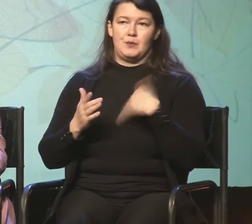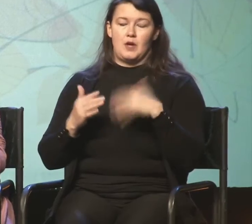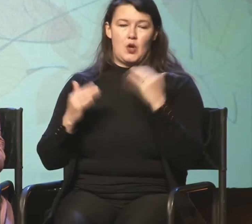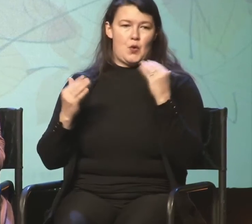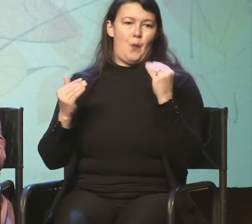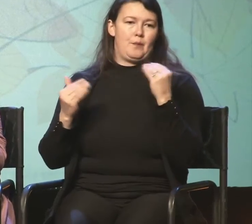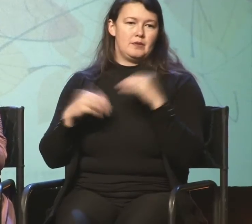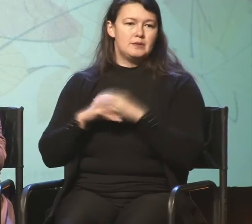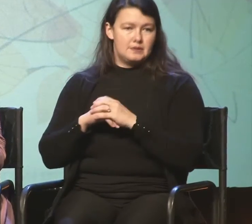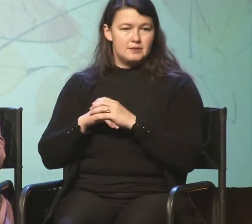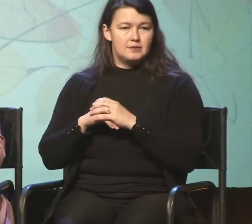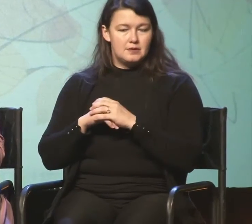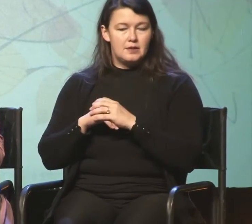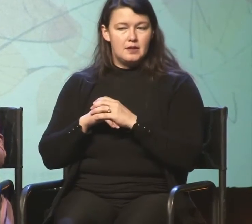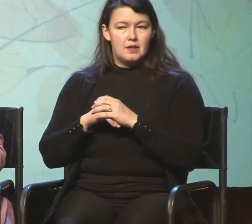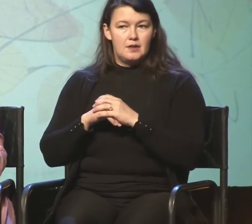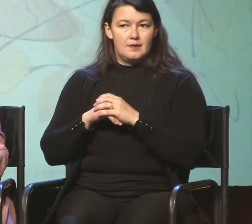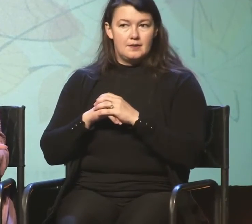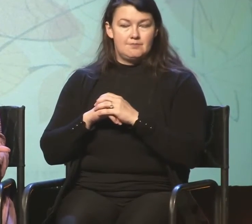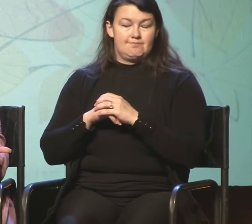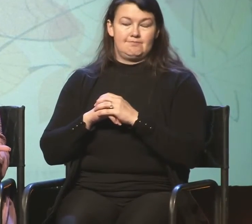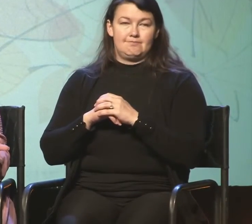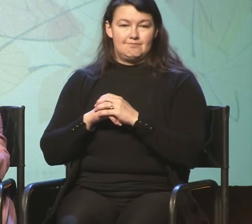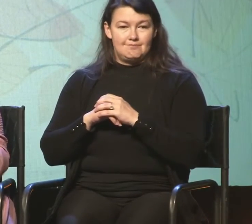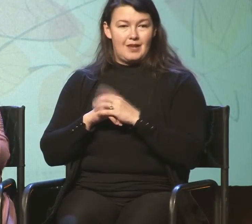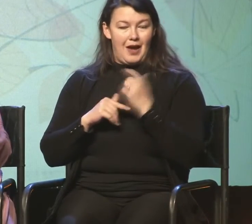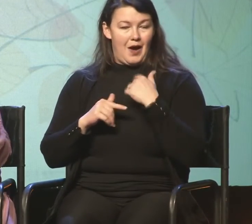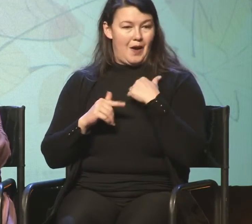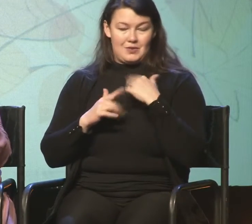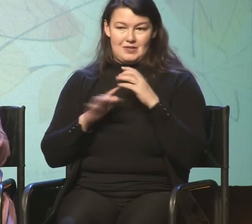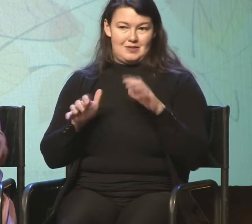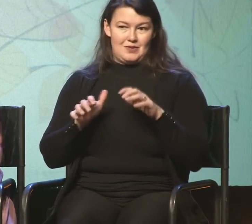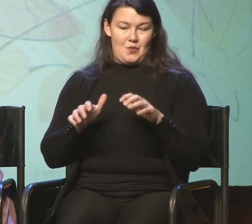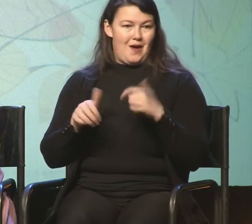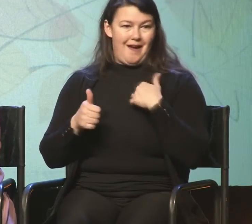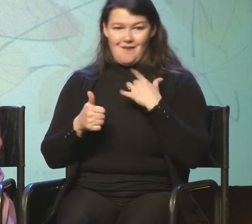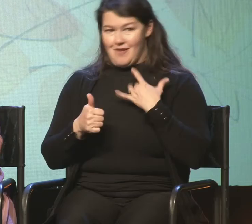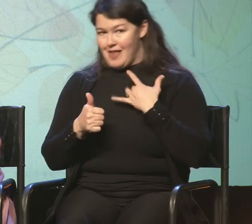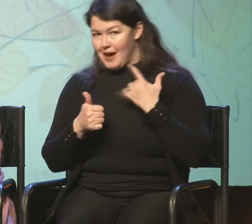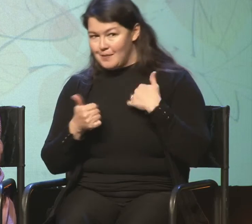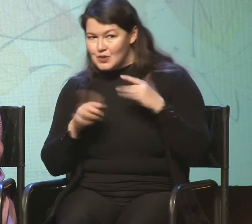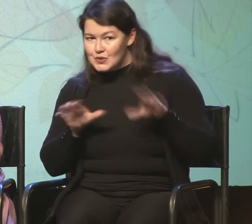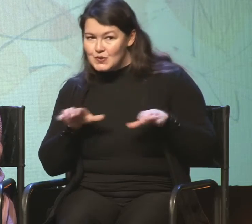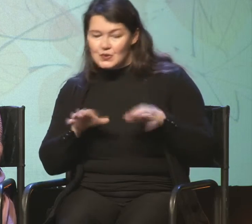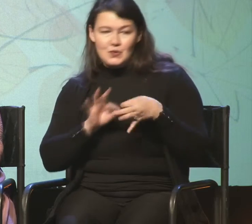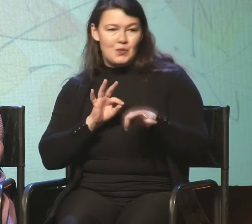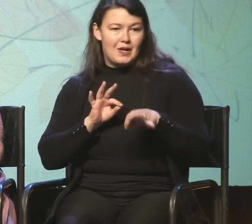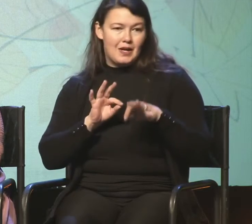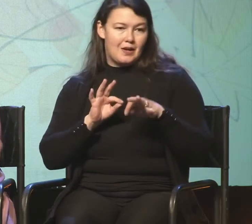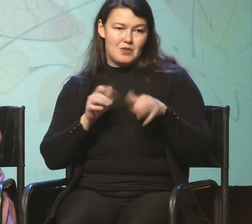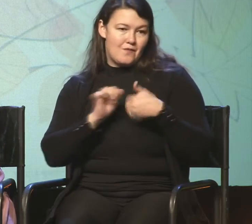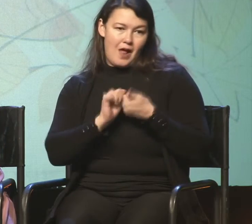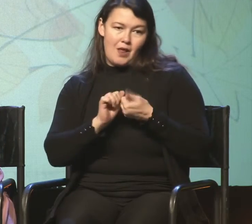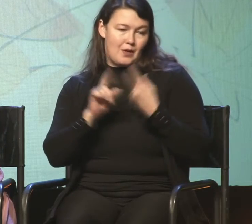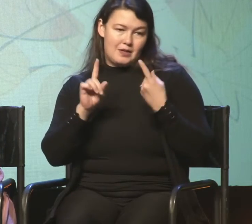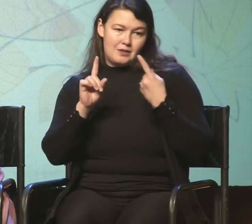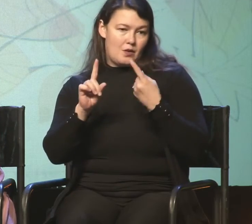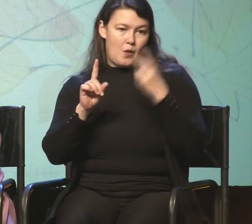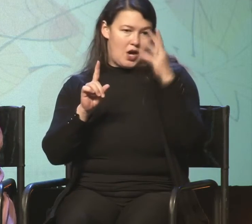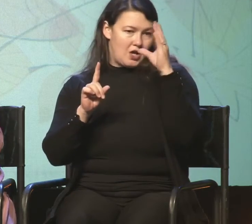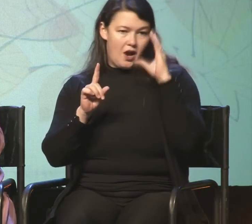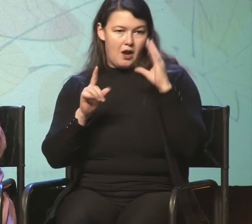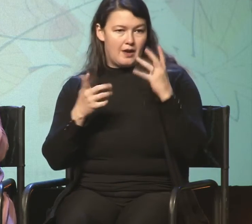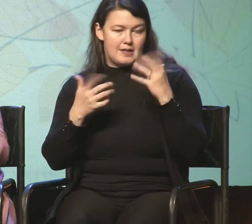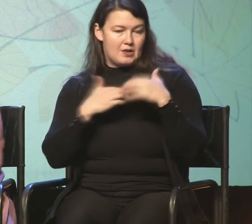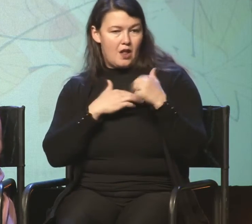hope. And I'm just doing, I just feel like I'm just doing what God is calling me to do. And I'm listening